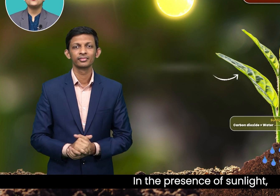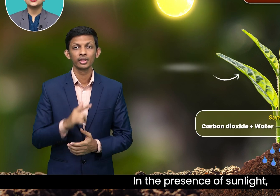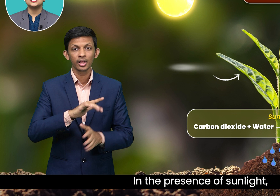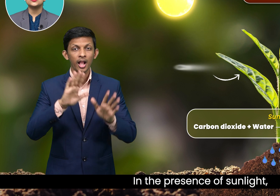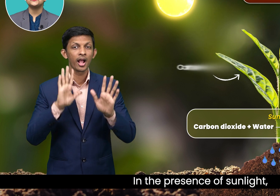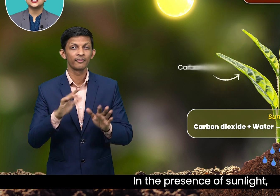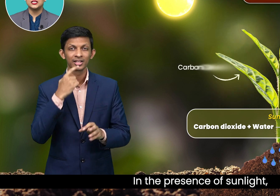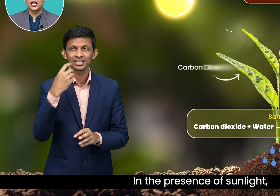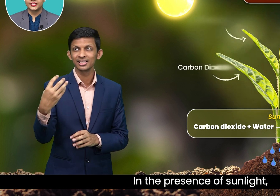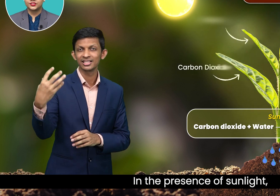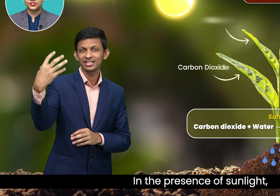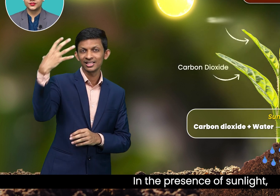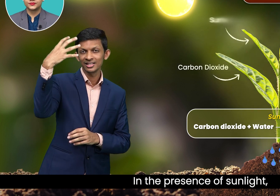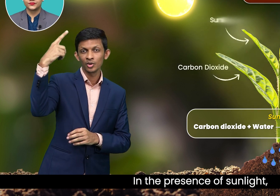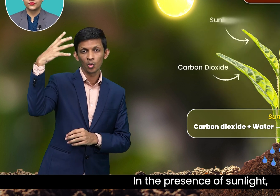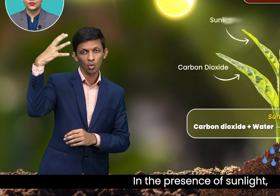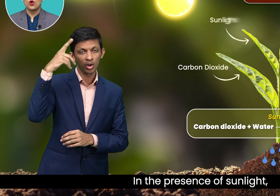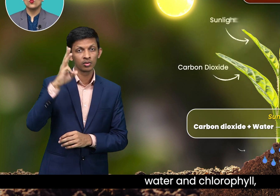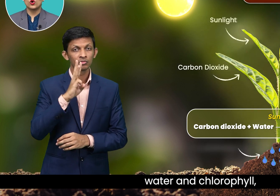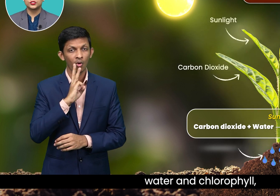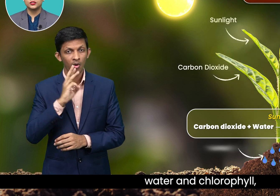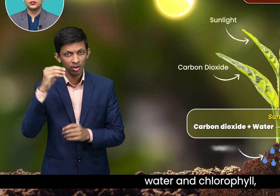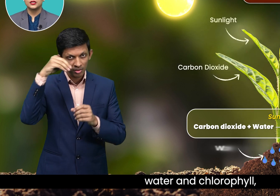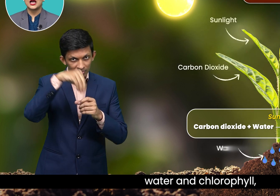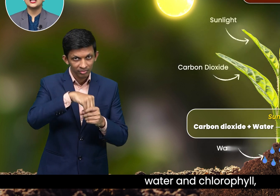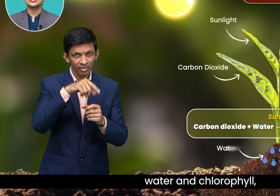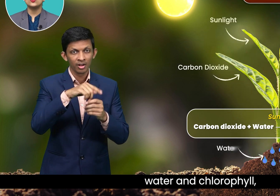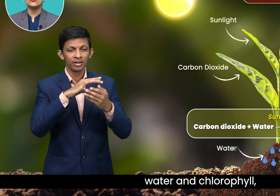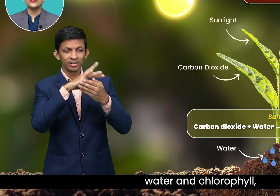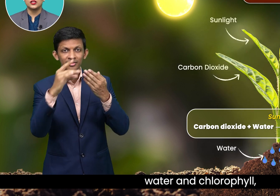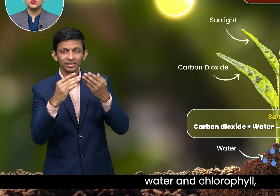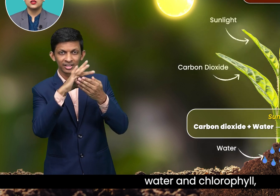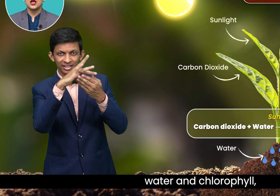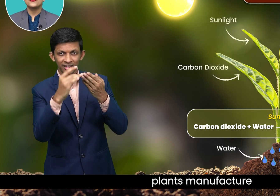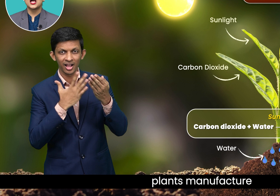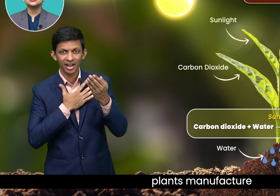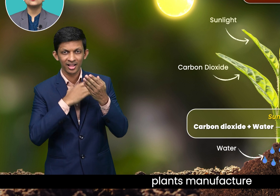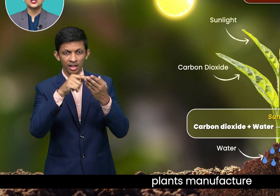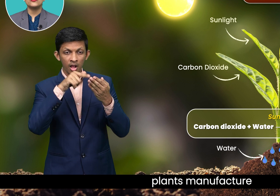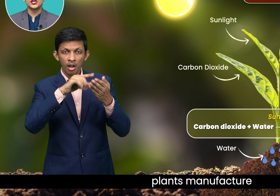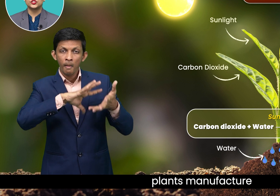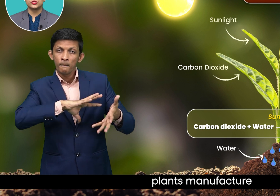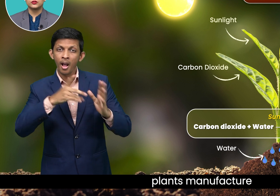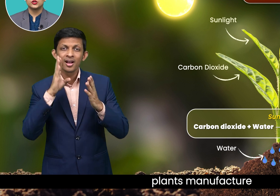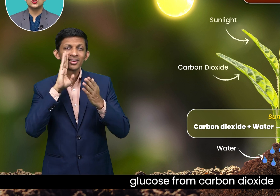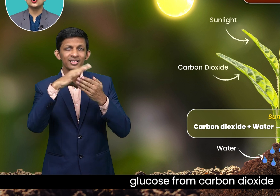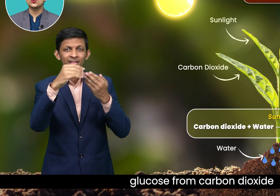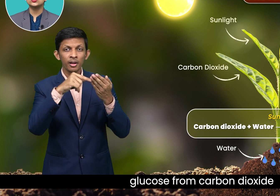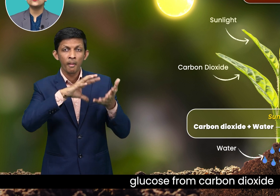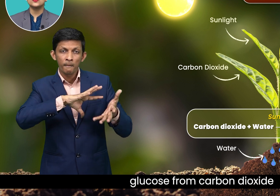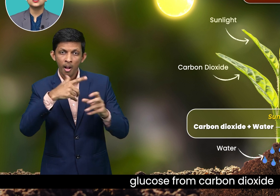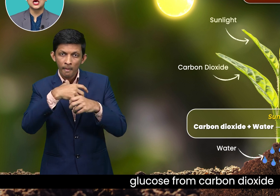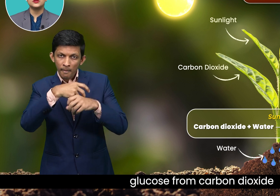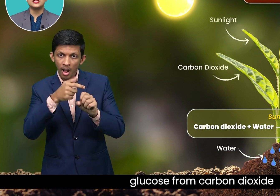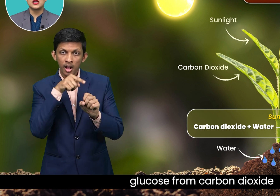In the presence of sunlight, water and chlorophyll, plants manufacture